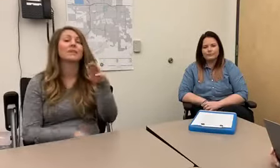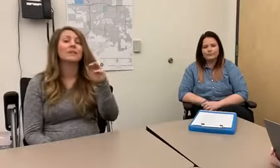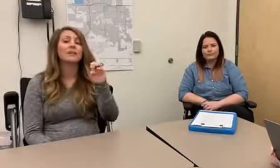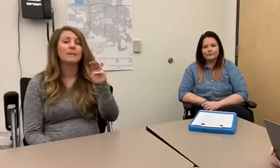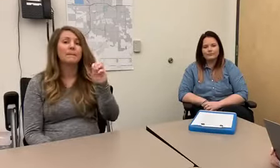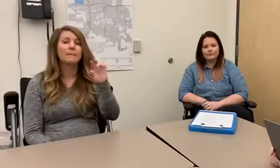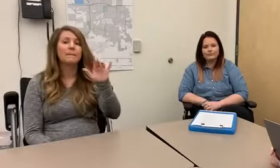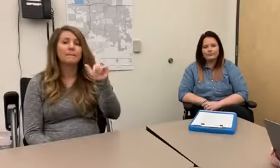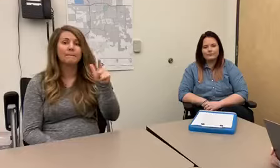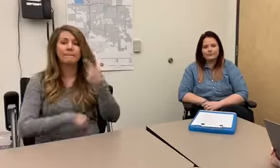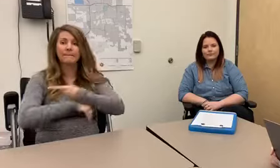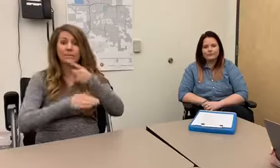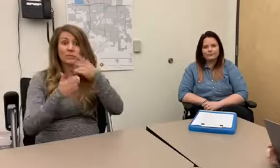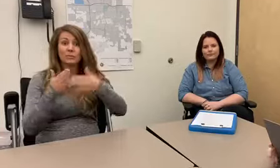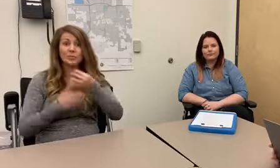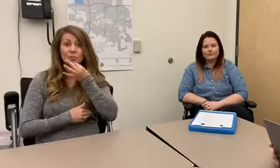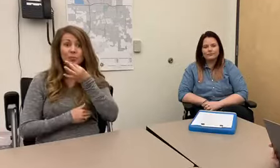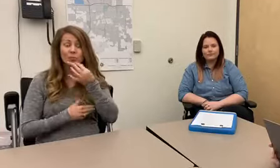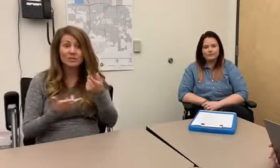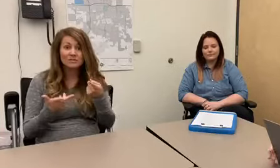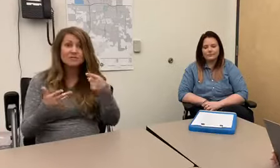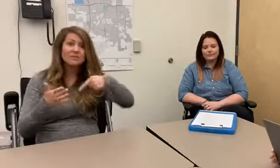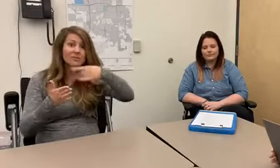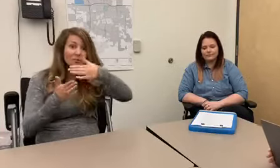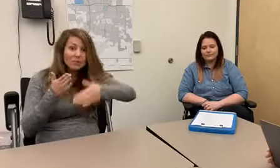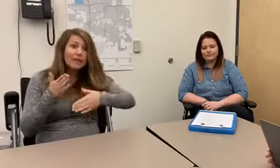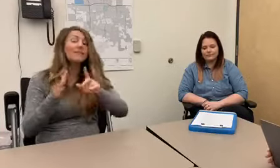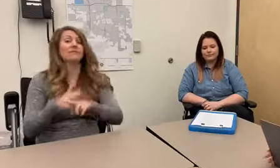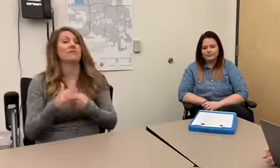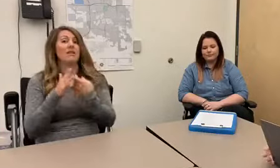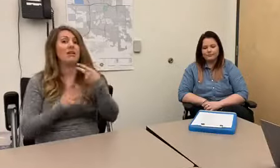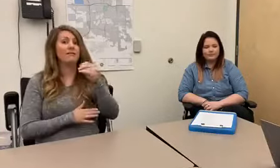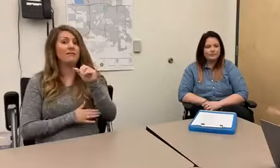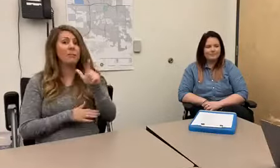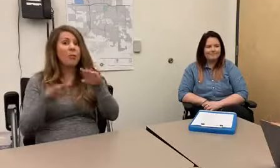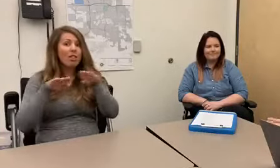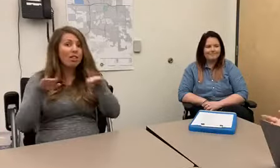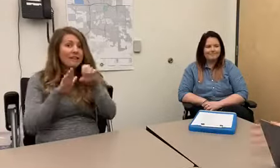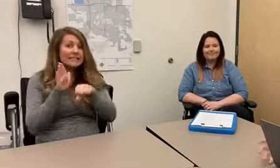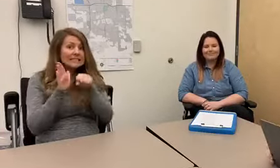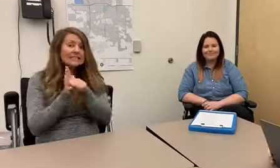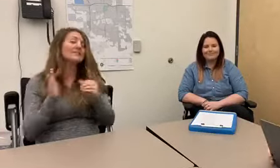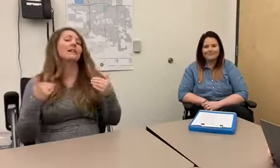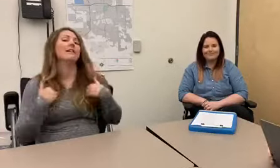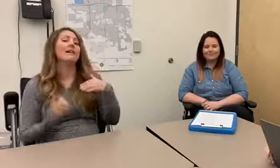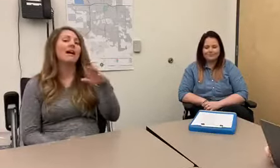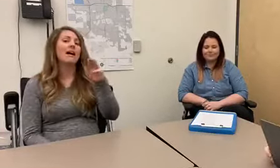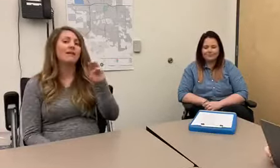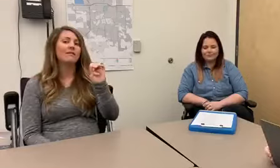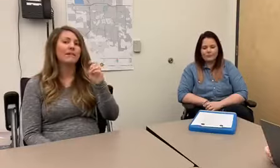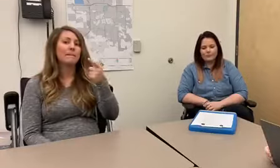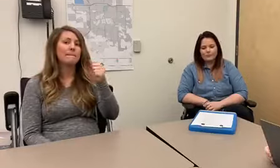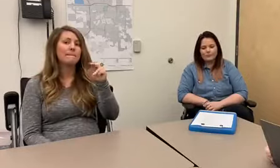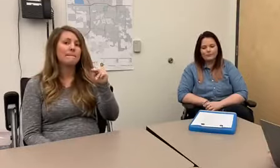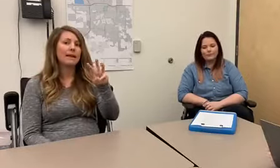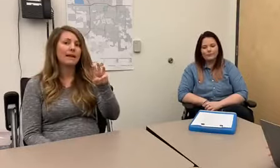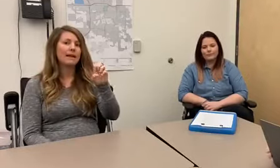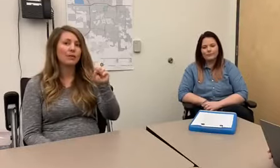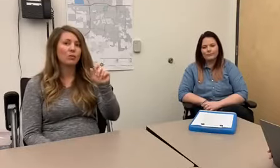coming weekend, which is the start of pool season in our county. Joining us today we have Megan West from Environmental Health, who has been part of the team to